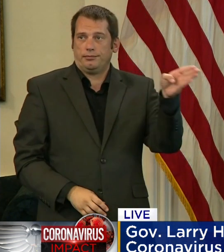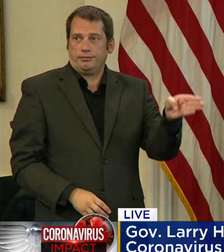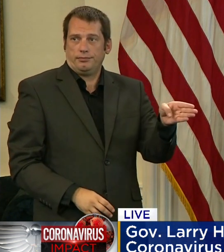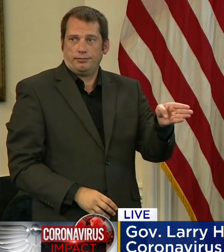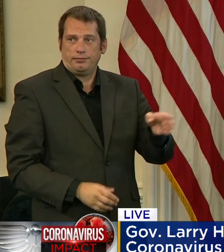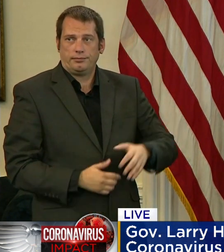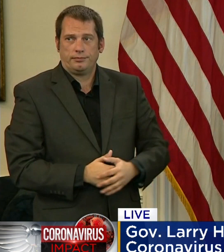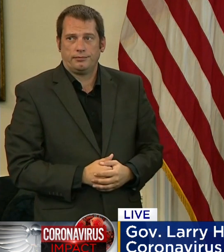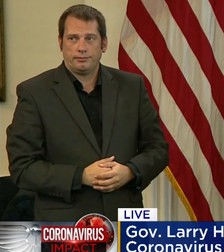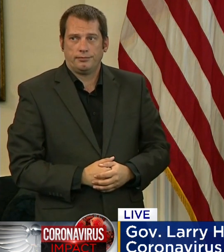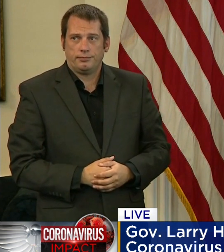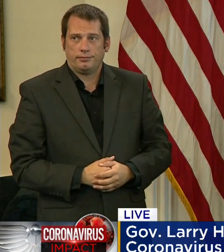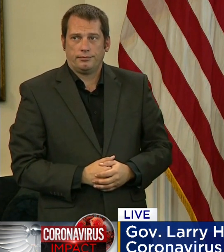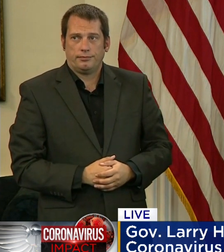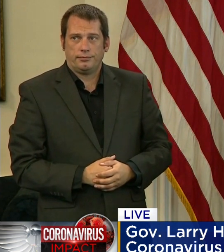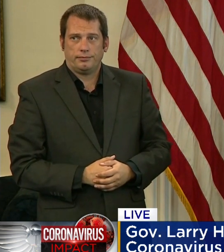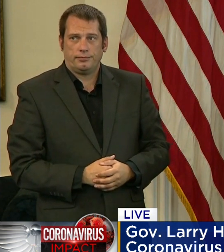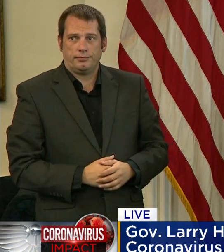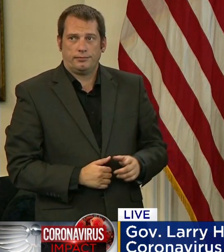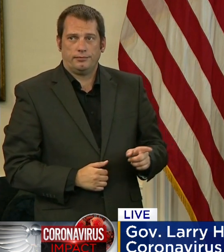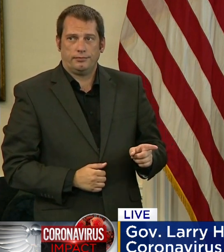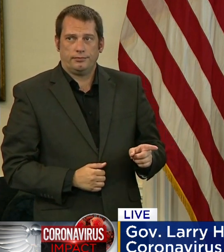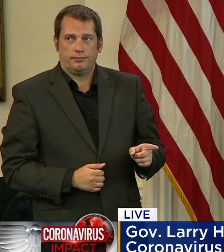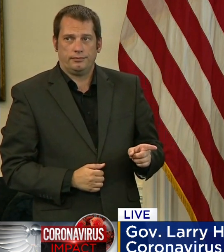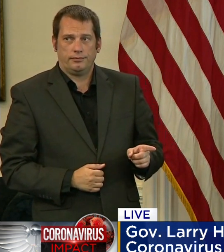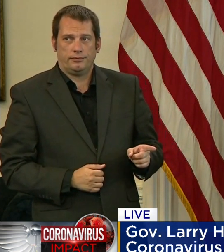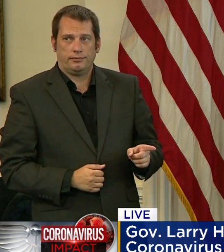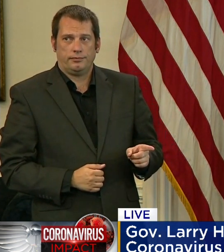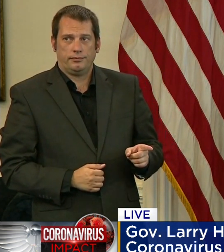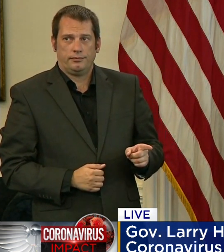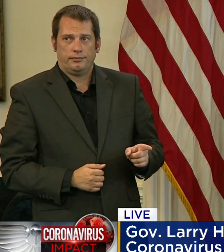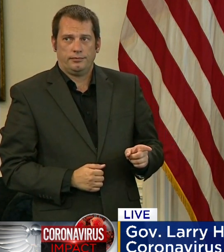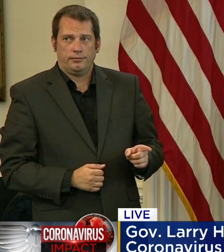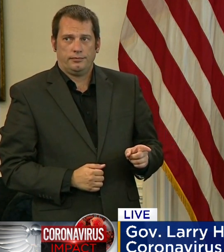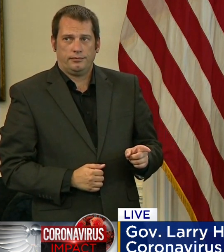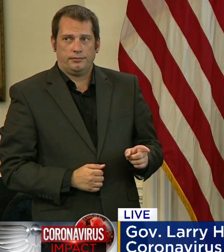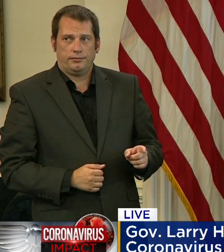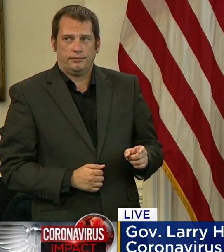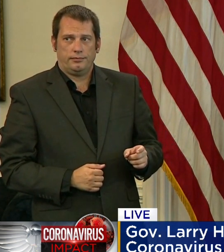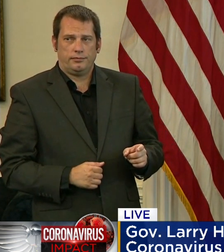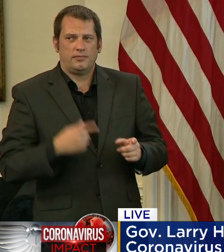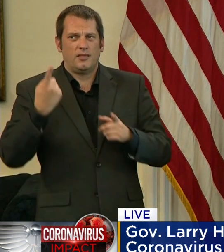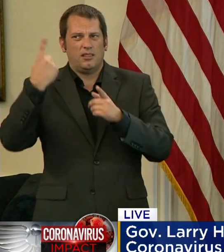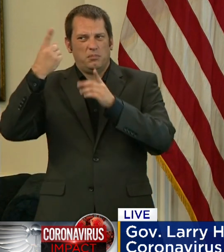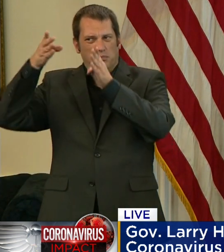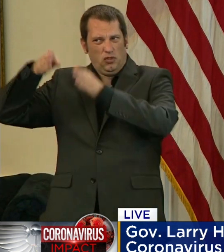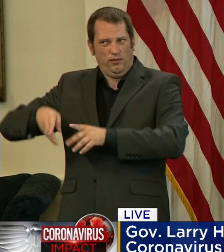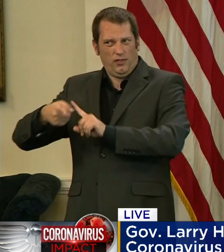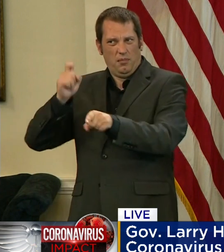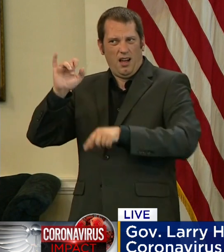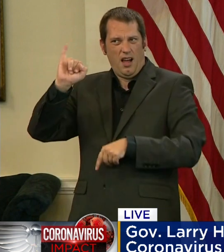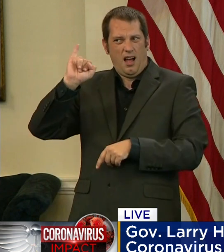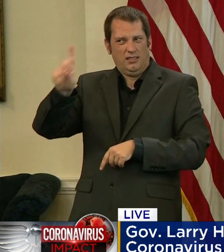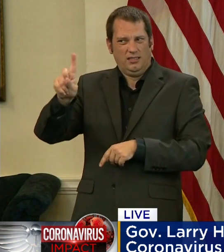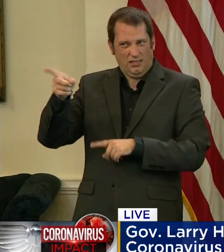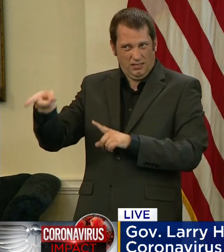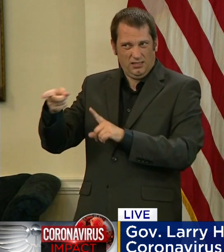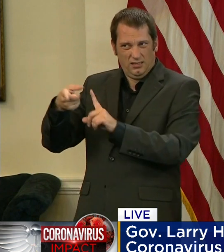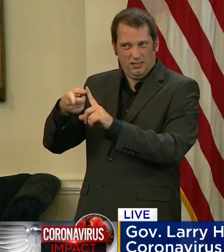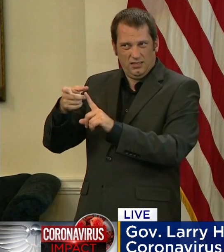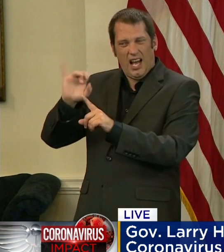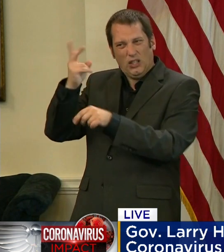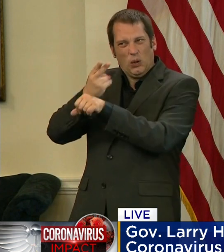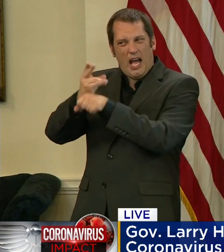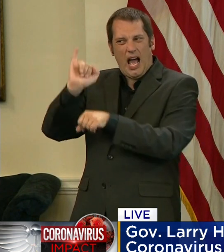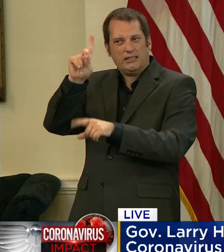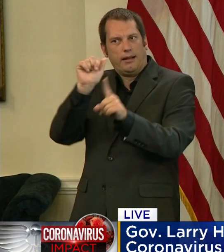Yes, insurance benefits. I saw that report actually. It took him several weeks to get the attention of the Department of Labor, him and his company, which is why